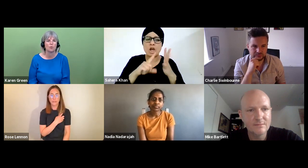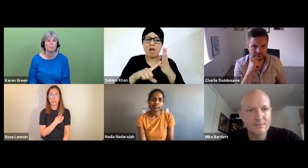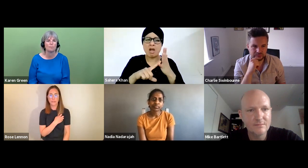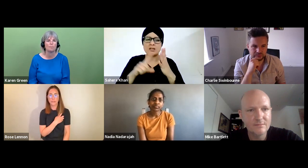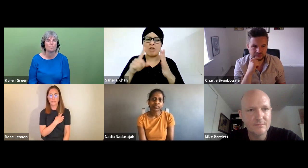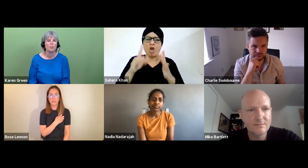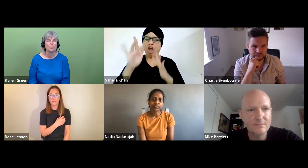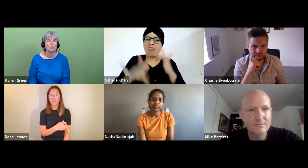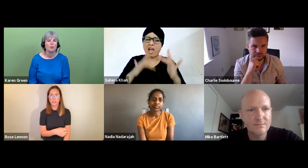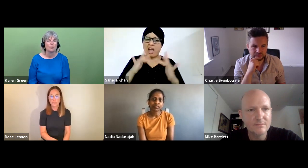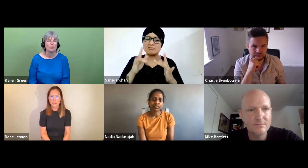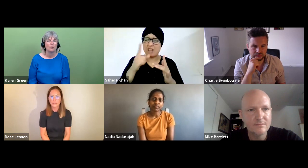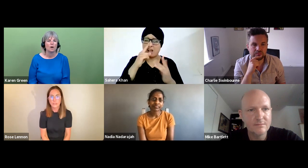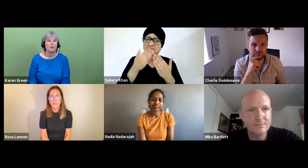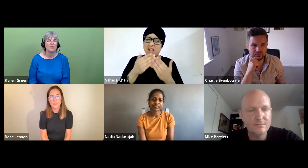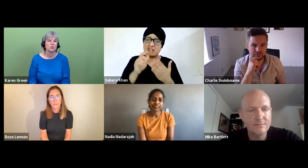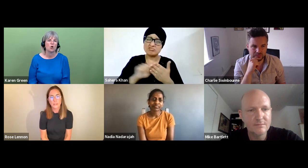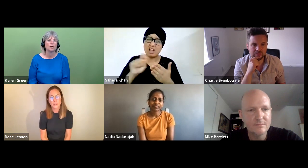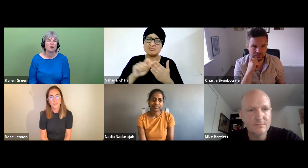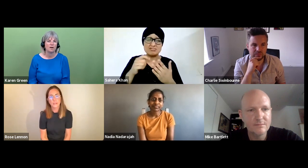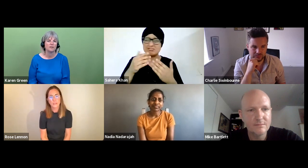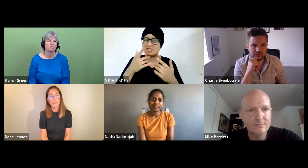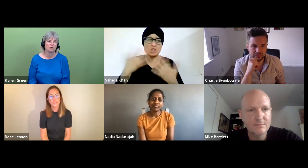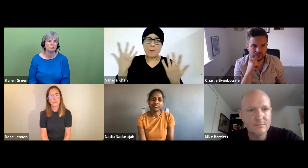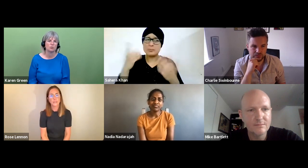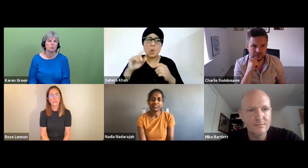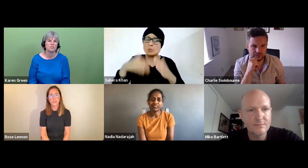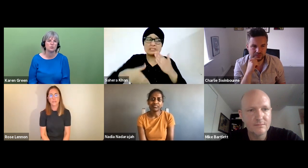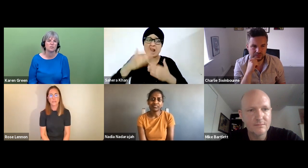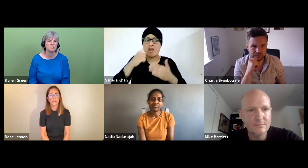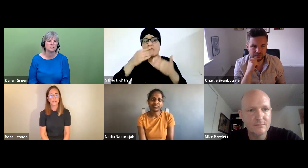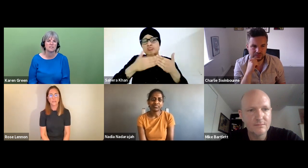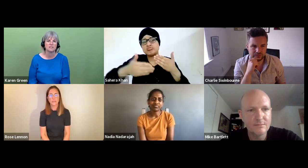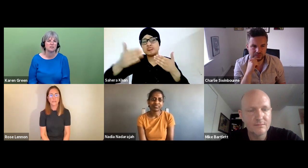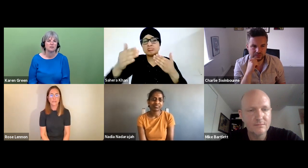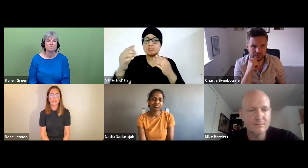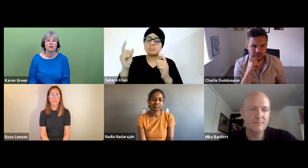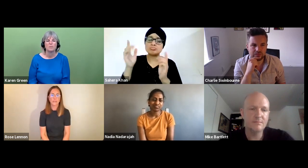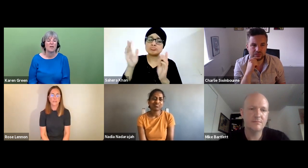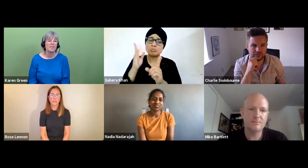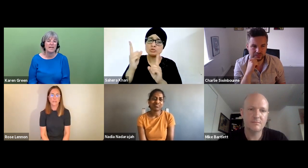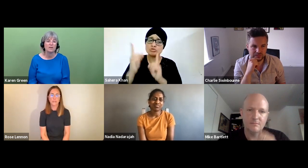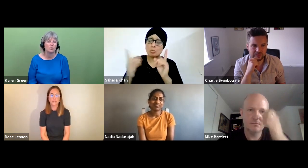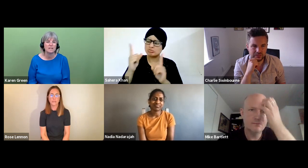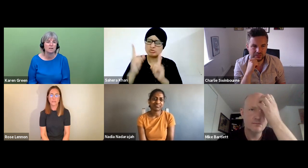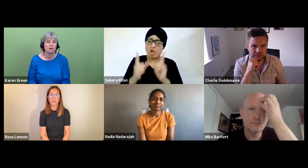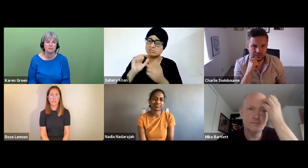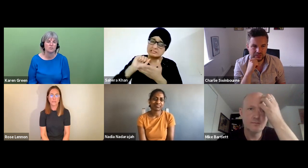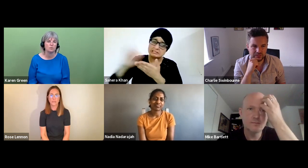from, there's an online course that you can study, and they have no deadline. So you take